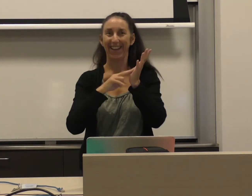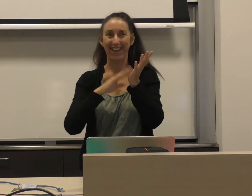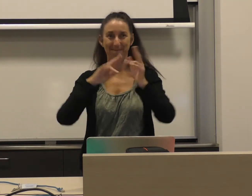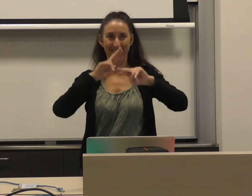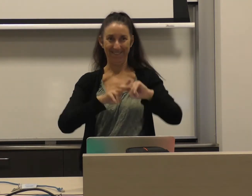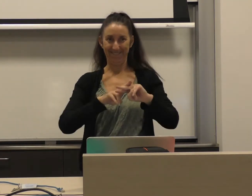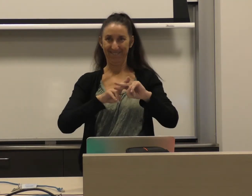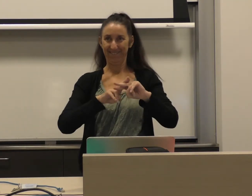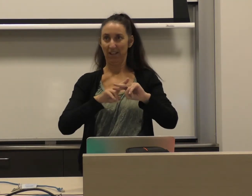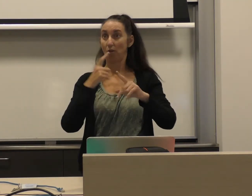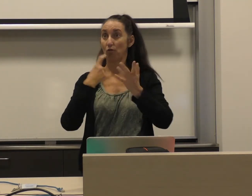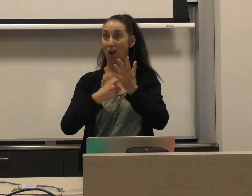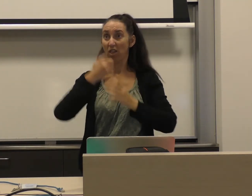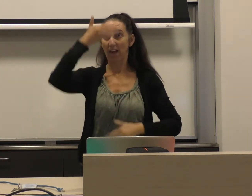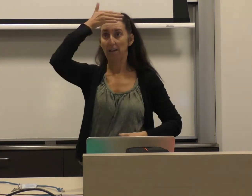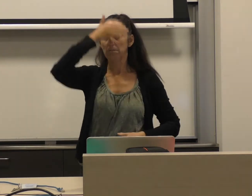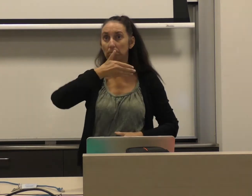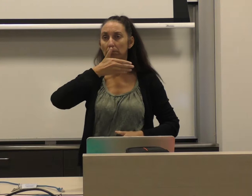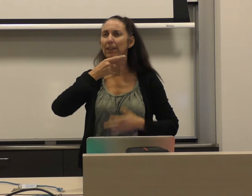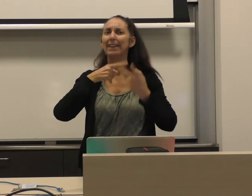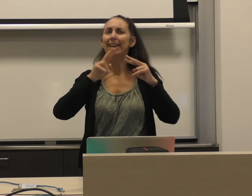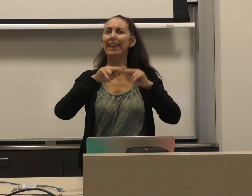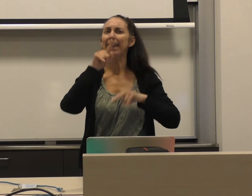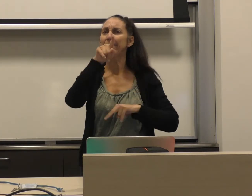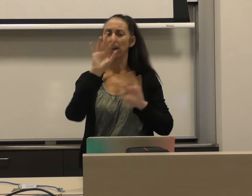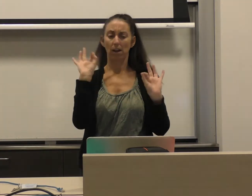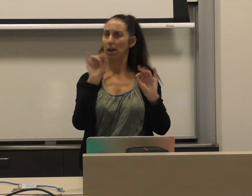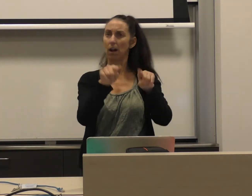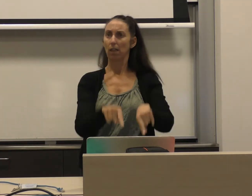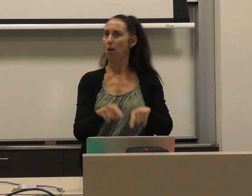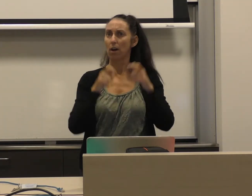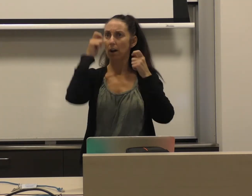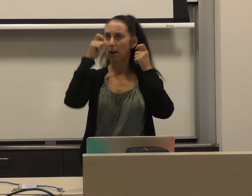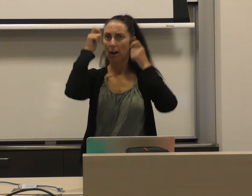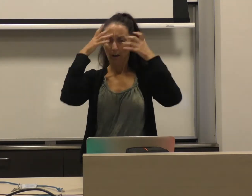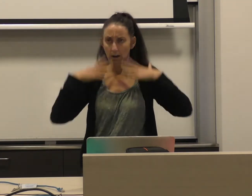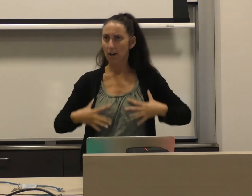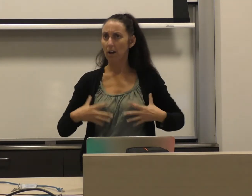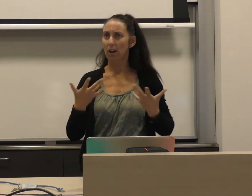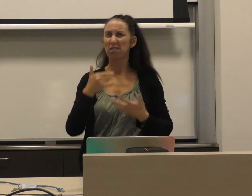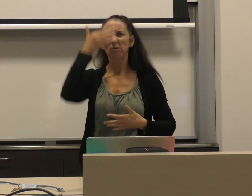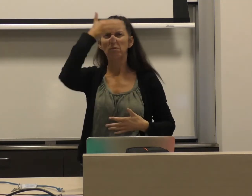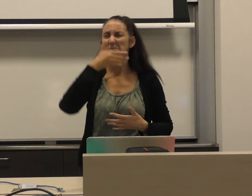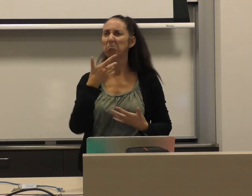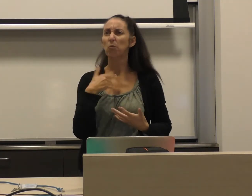specific examples to help you understand better about what that means. These are not